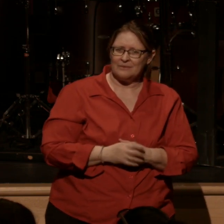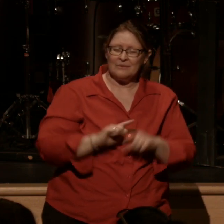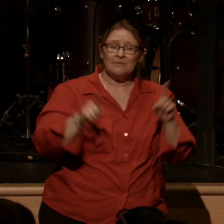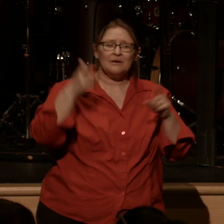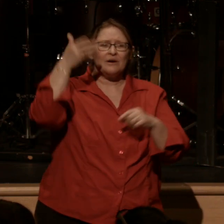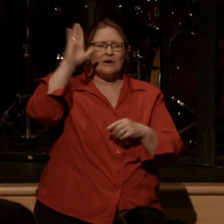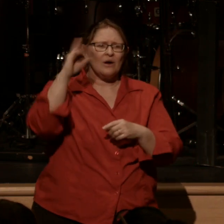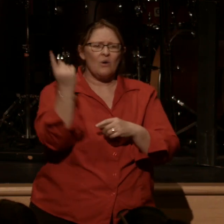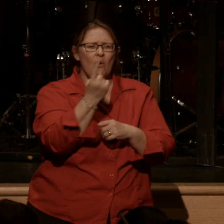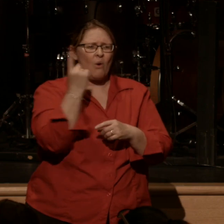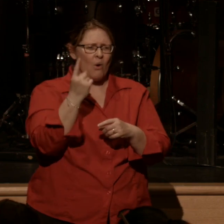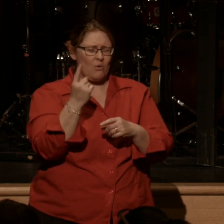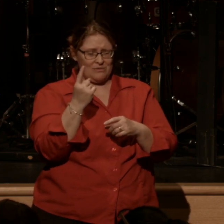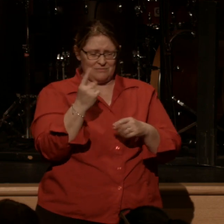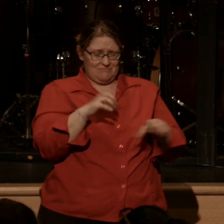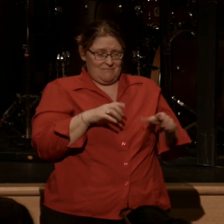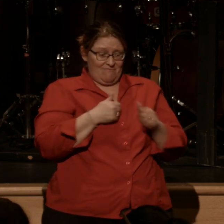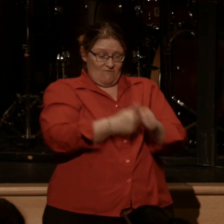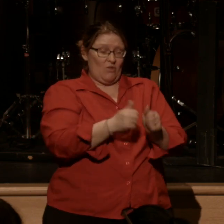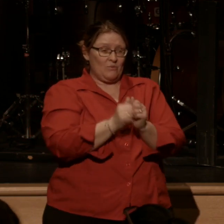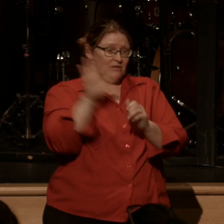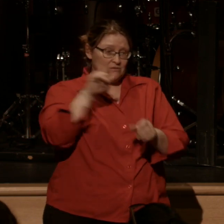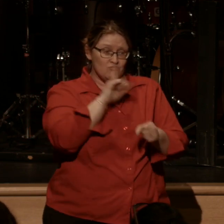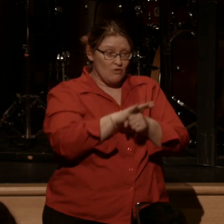But God always acts on his promises.